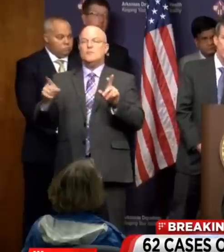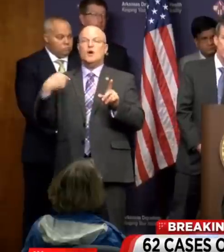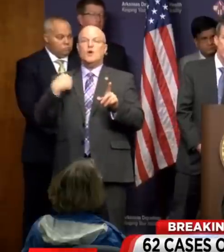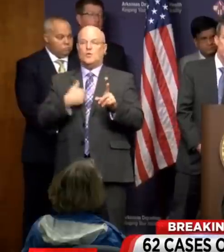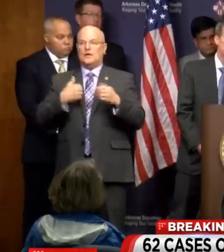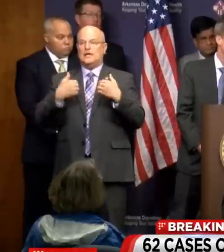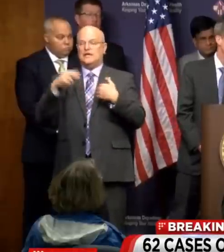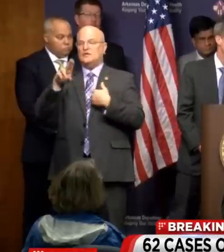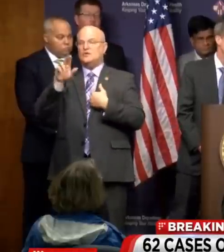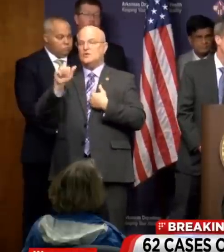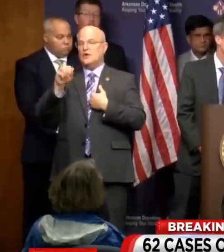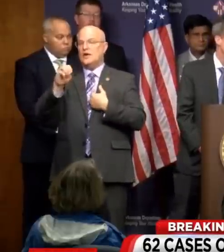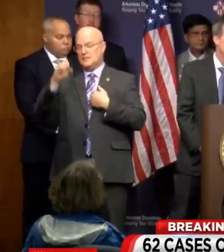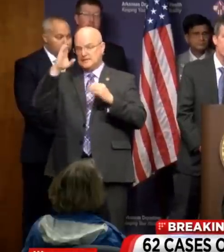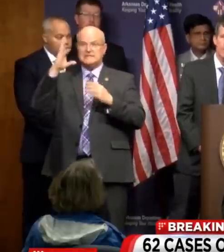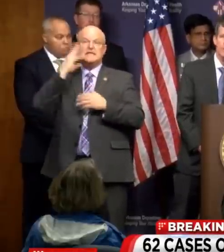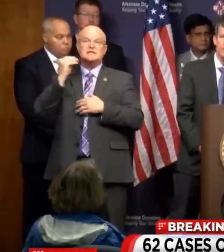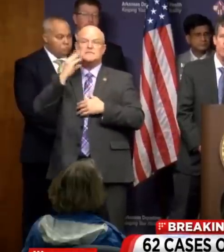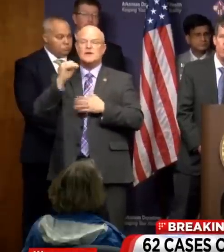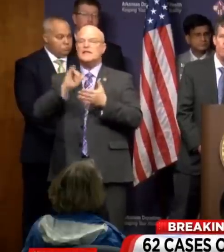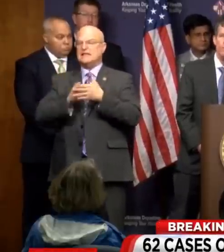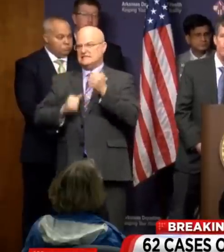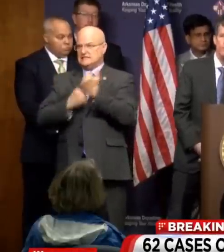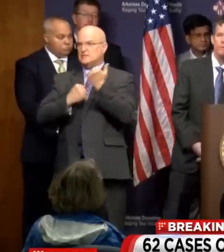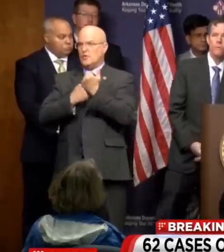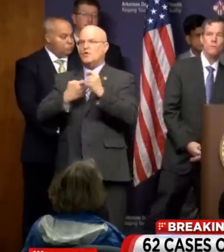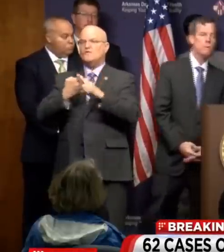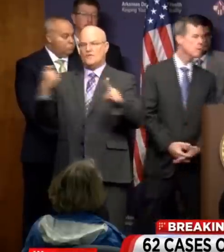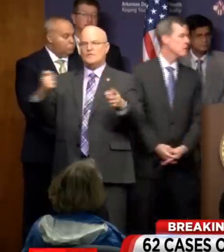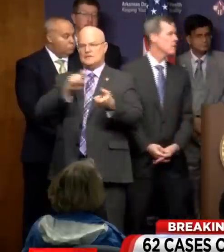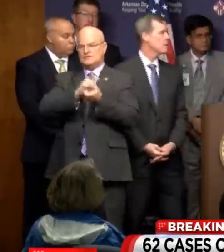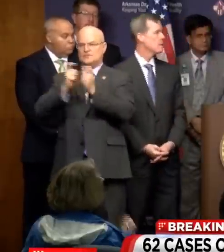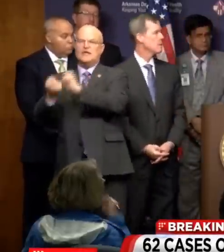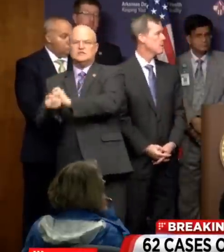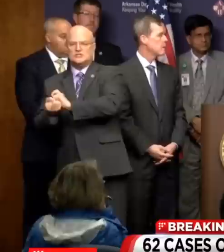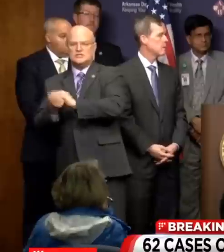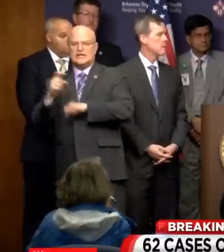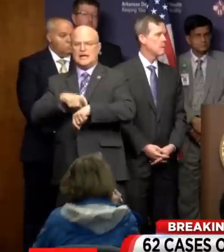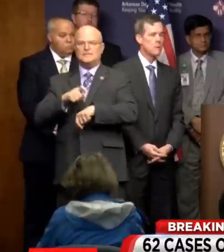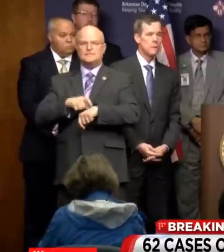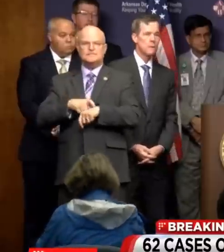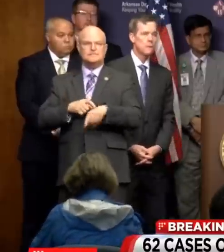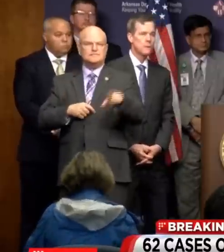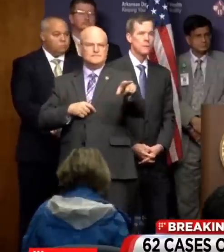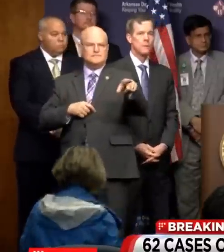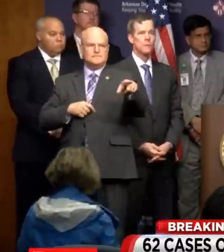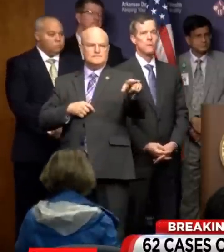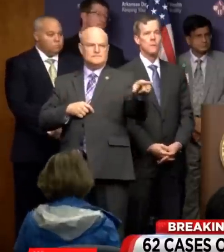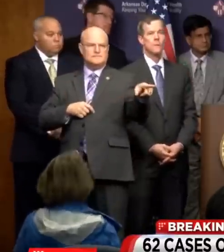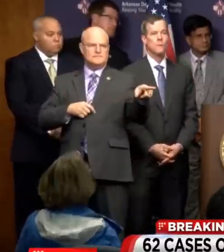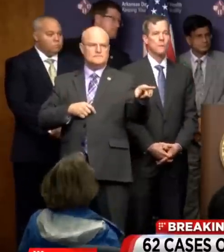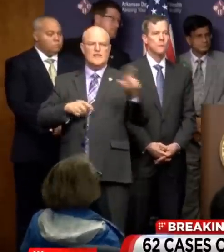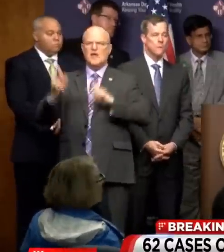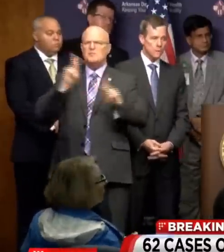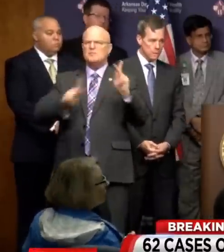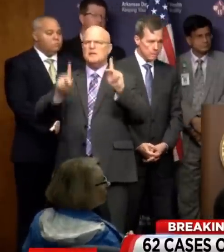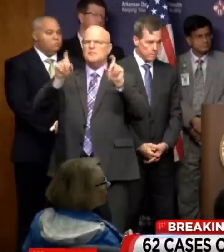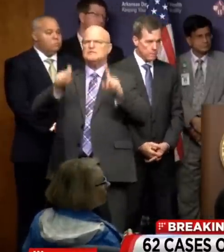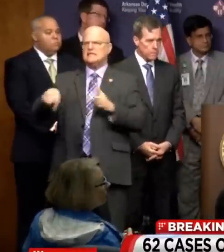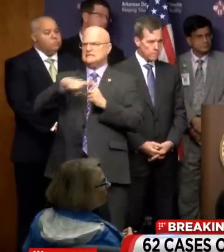we at UAMS have experienced nothing but support for this transition. In terms of people who test